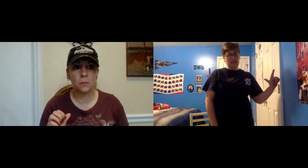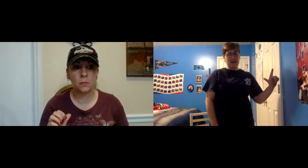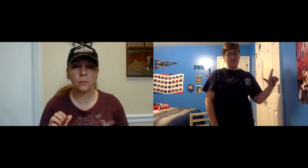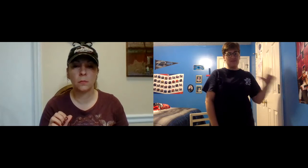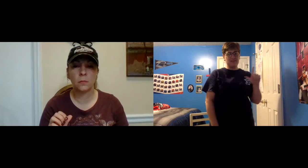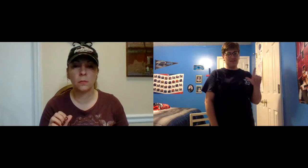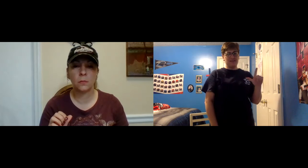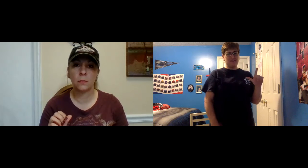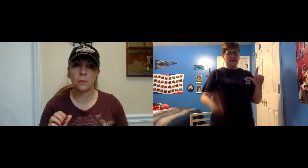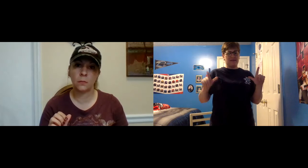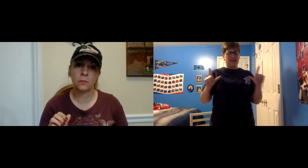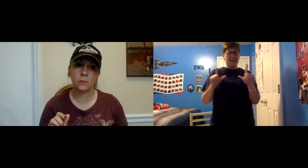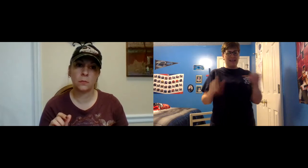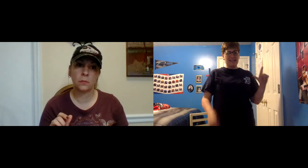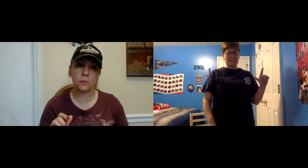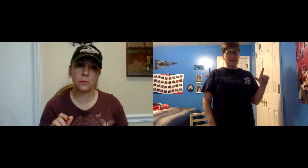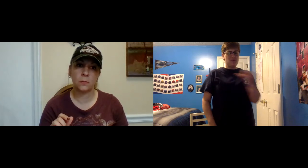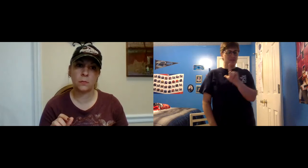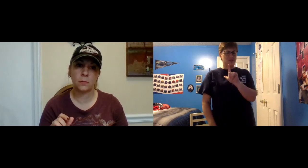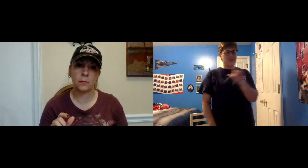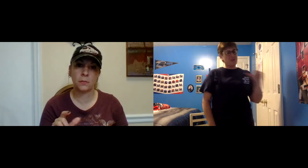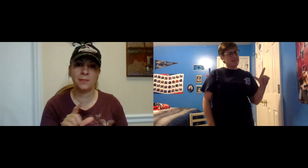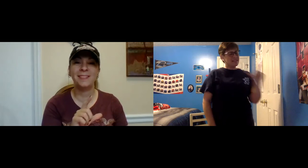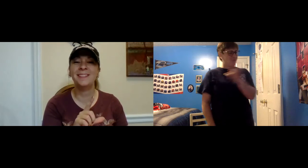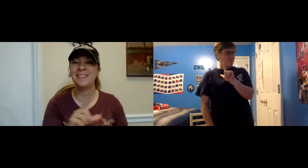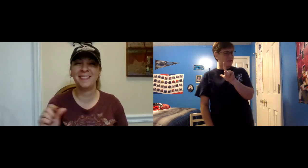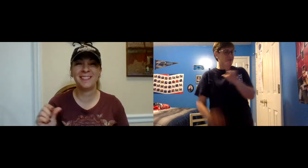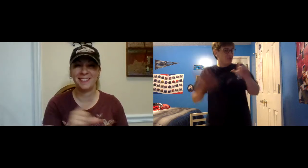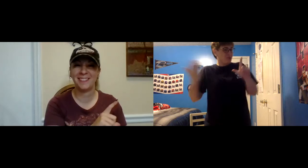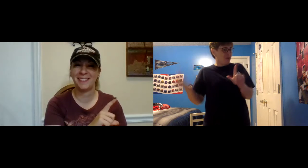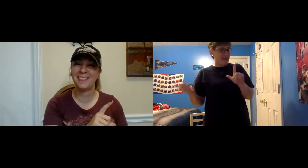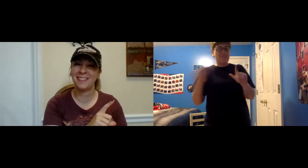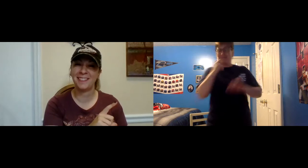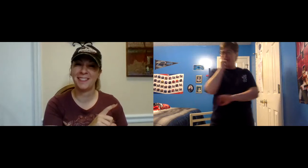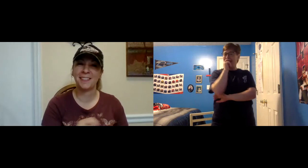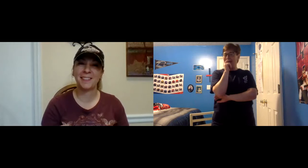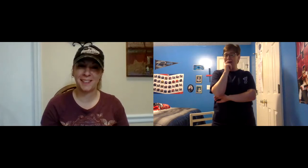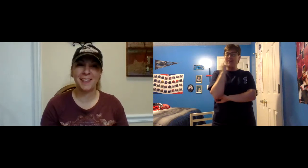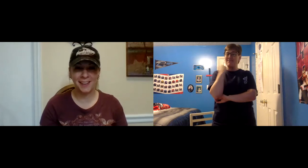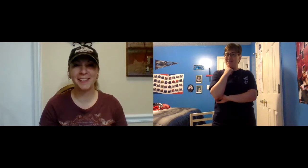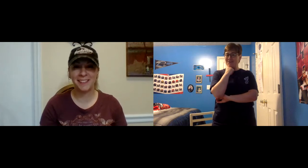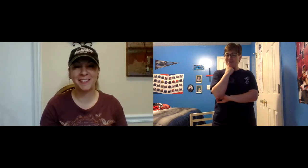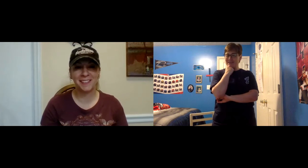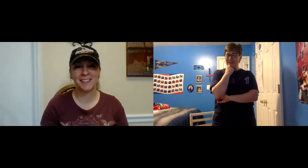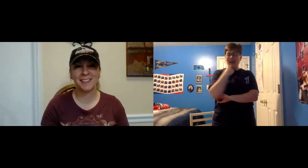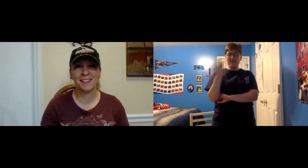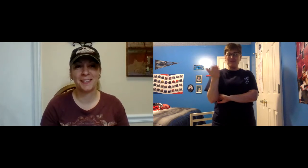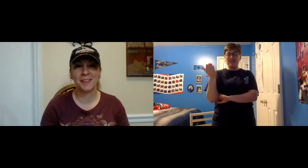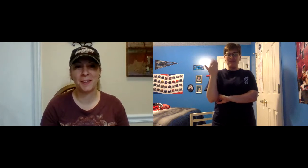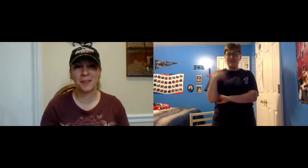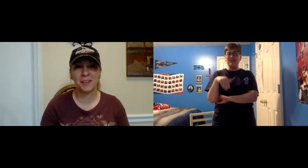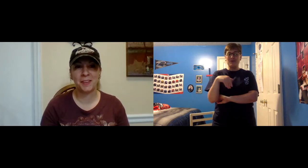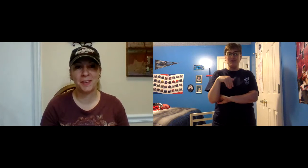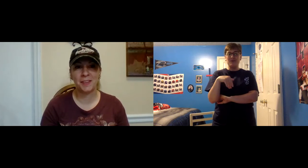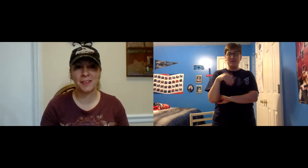is left. I guess they wouldn't go this way because that would be to the right. But I was like, you know, I have a really